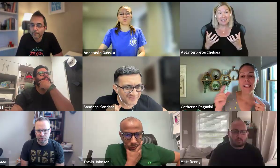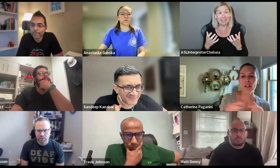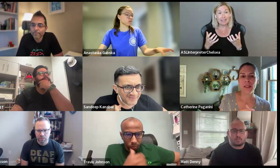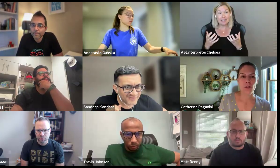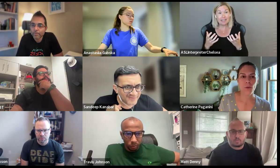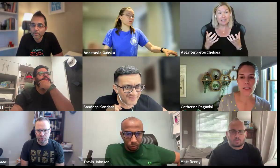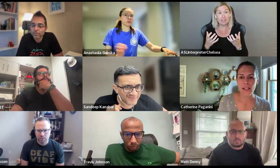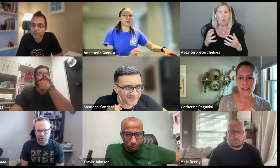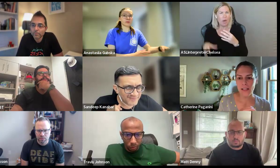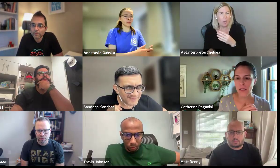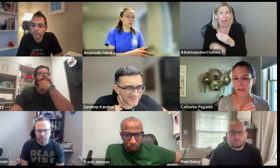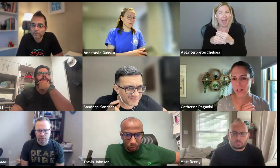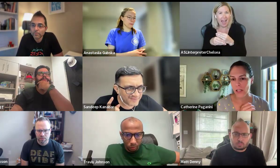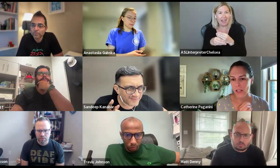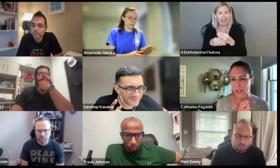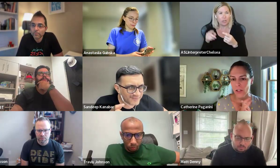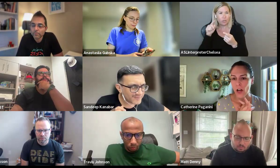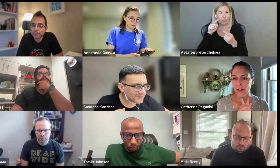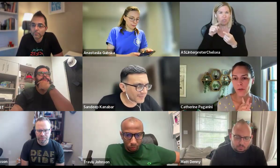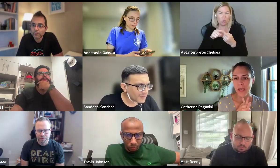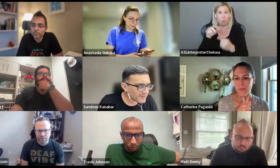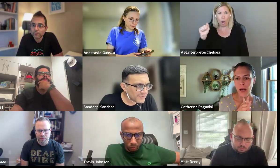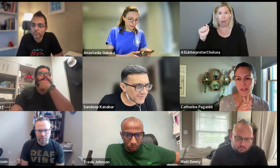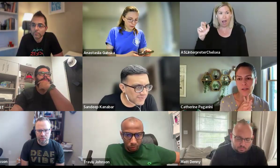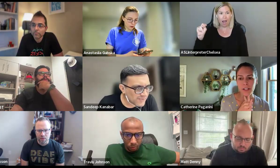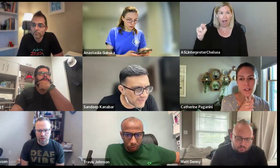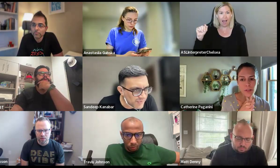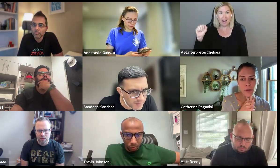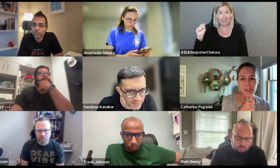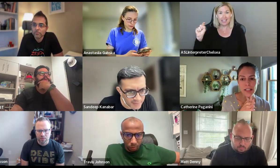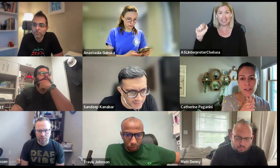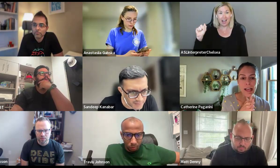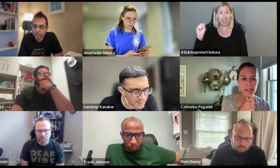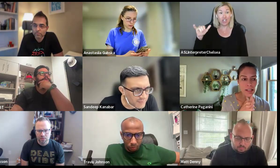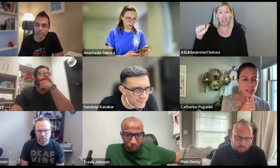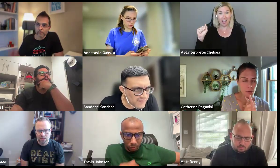add something to Anastasia's doc for best practices for interviewing deaf candidates.